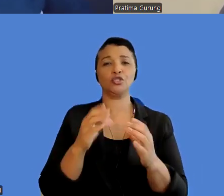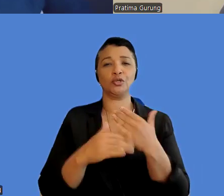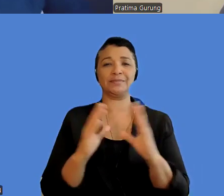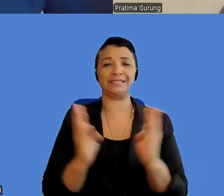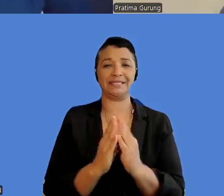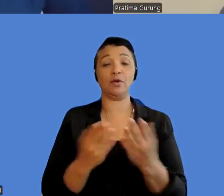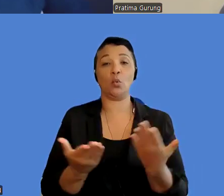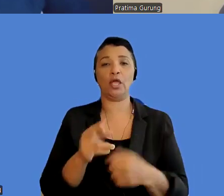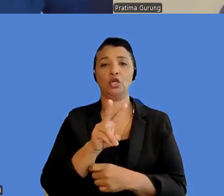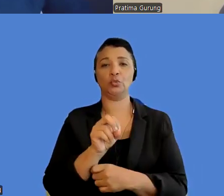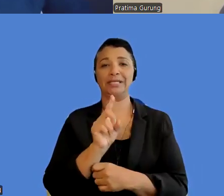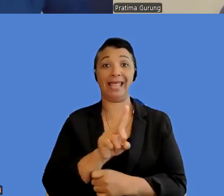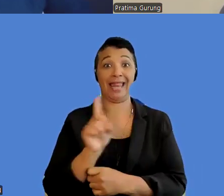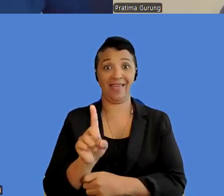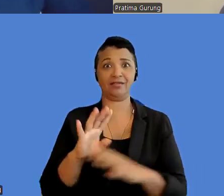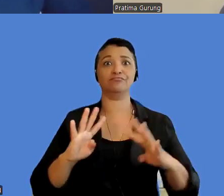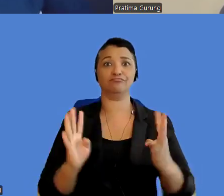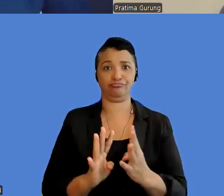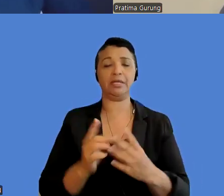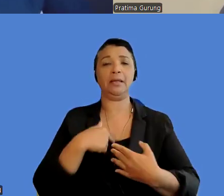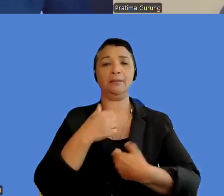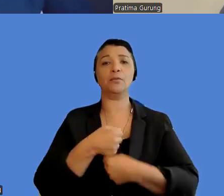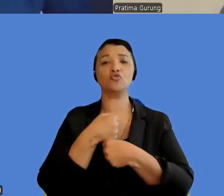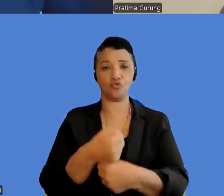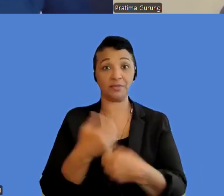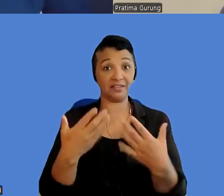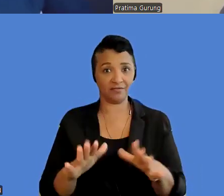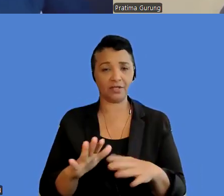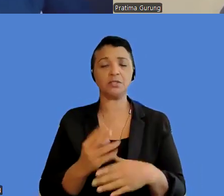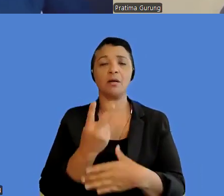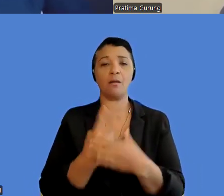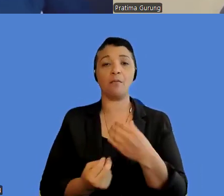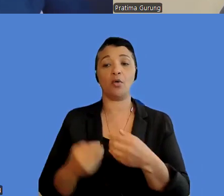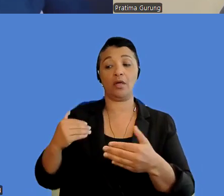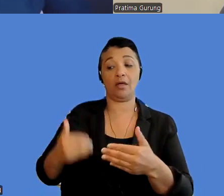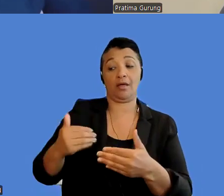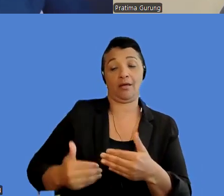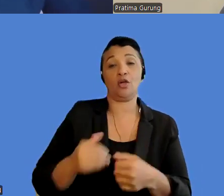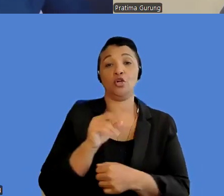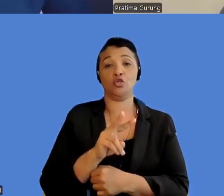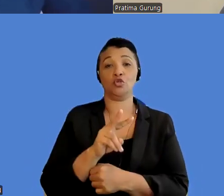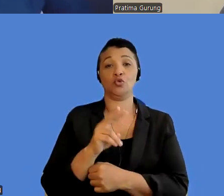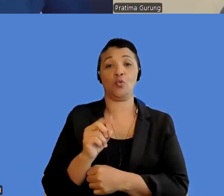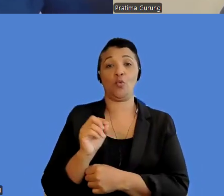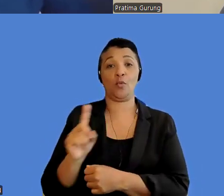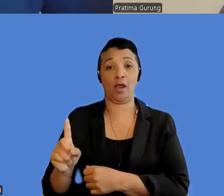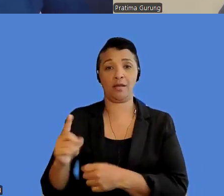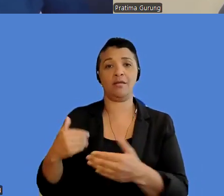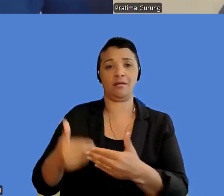in 2011. And I was there to represent both in 2018 and